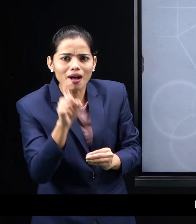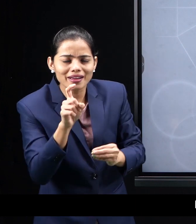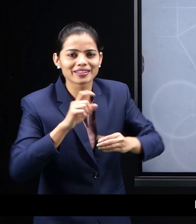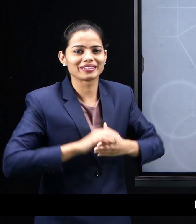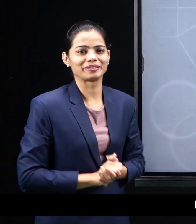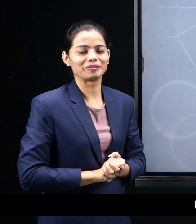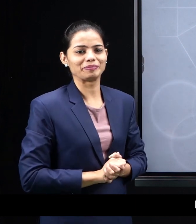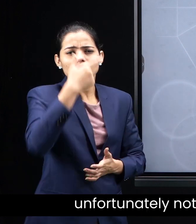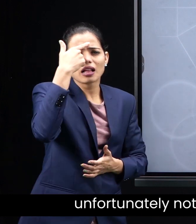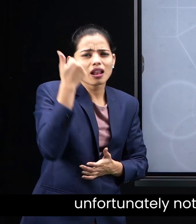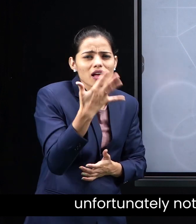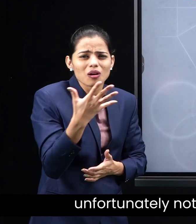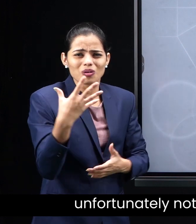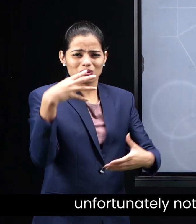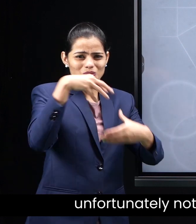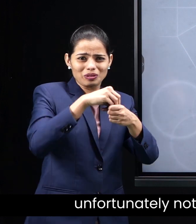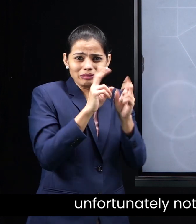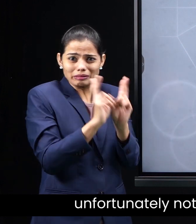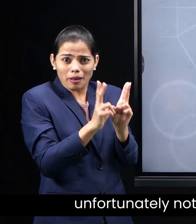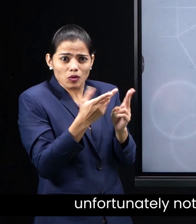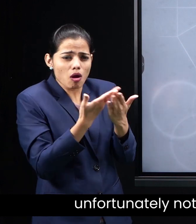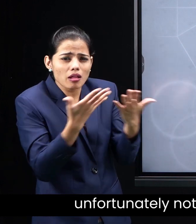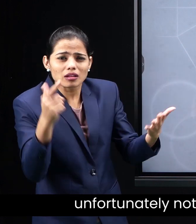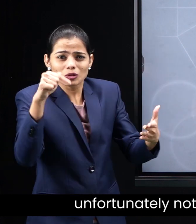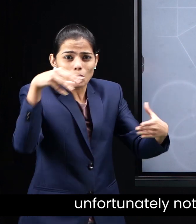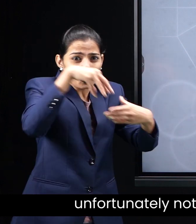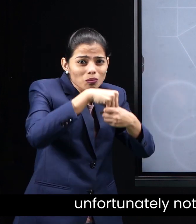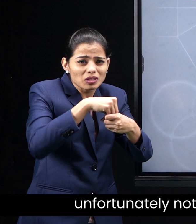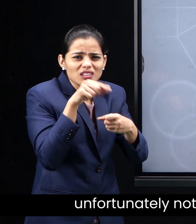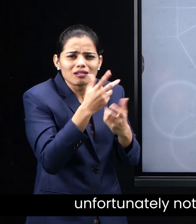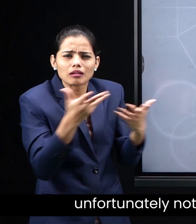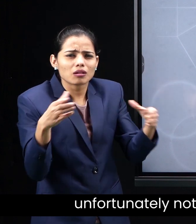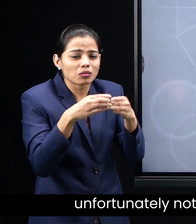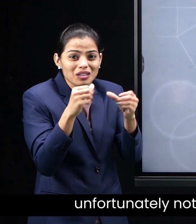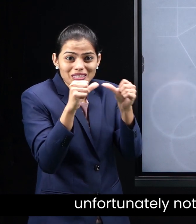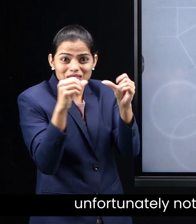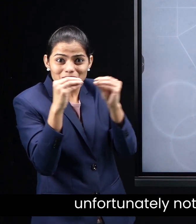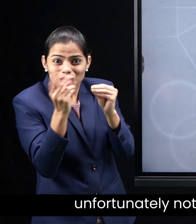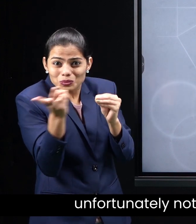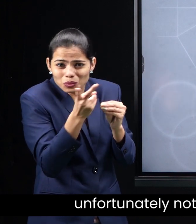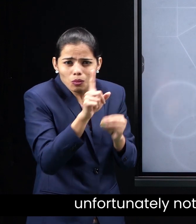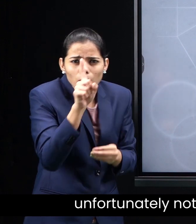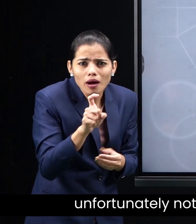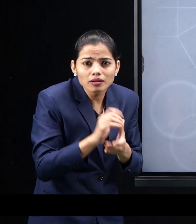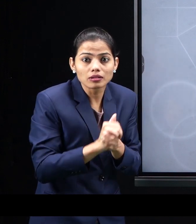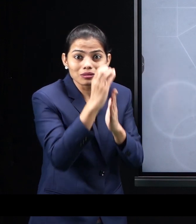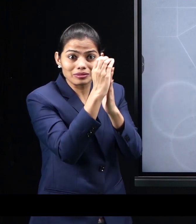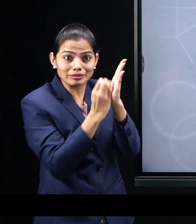of B? Unfortunately, not. Consider an element common to both A and